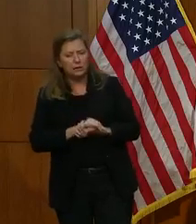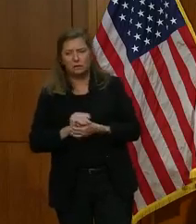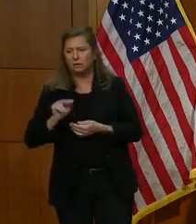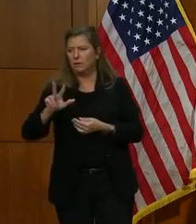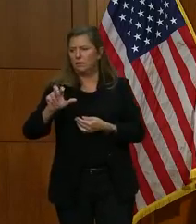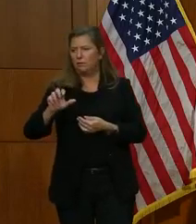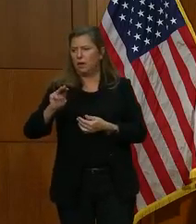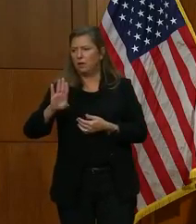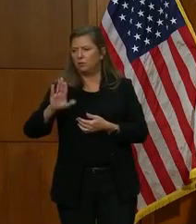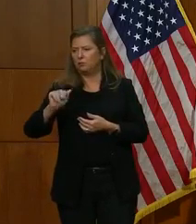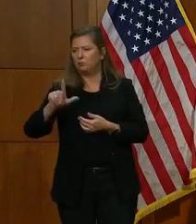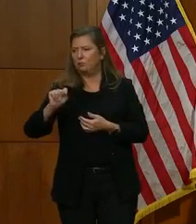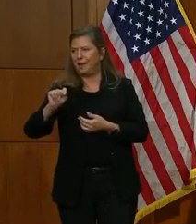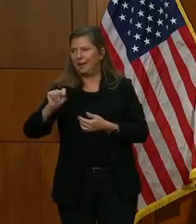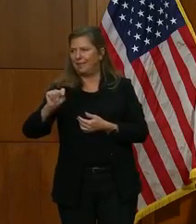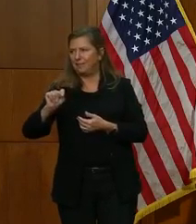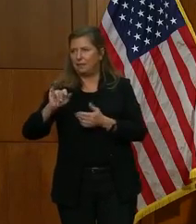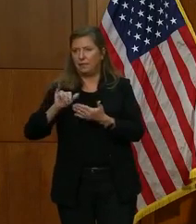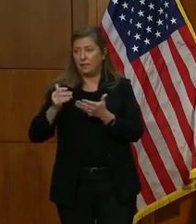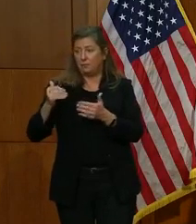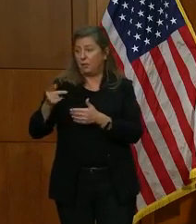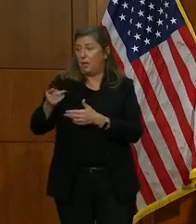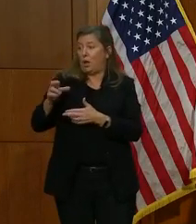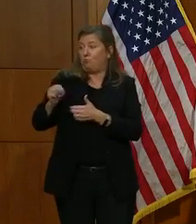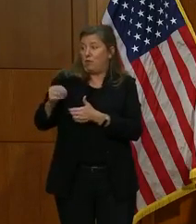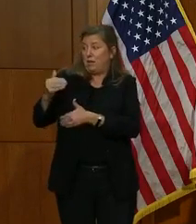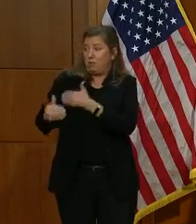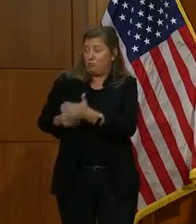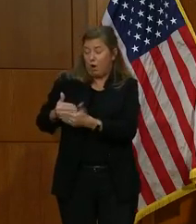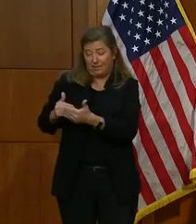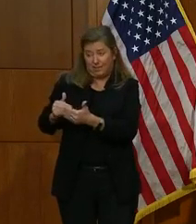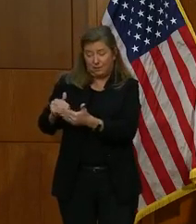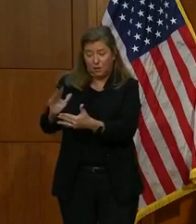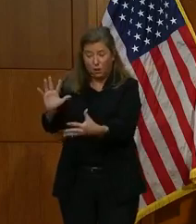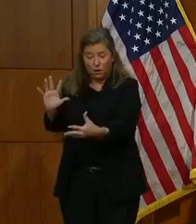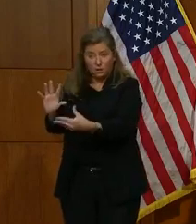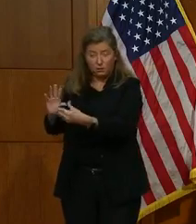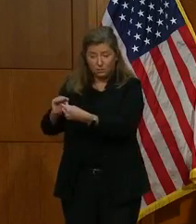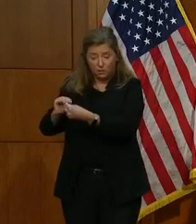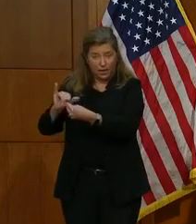300 ballots out there to pre-process. So that's of the